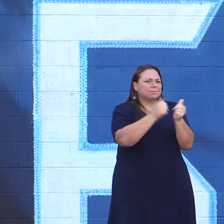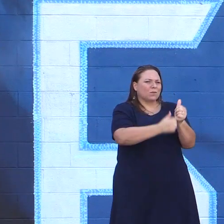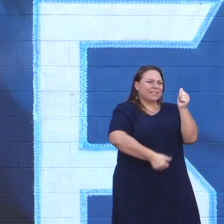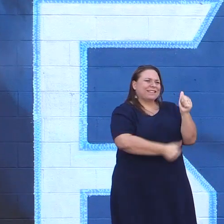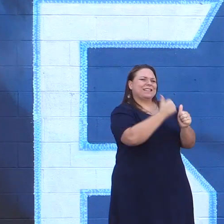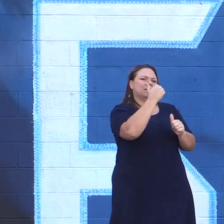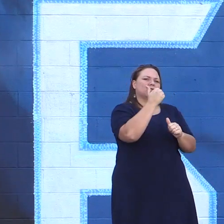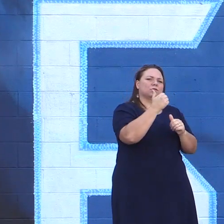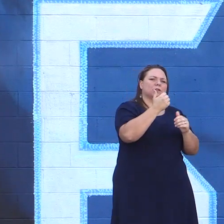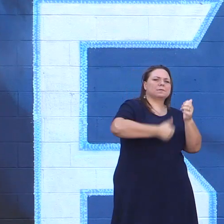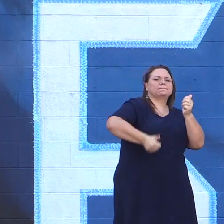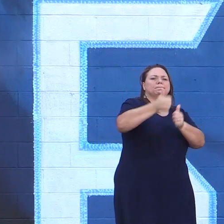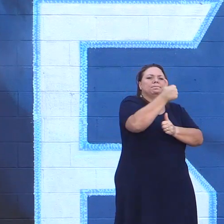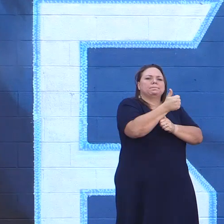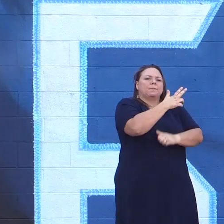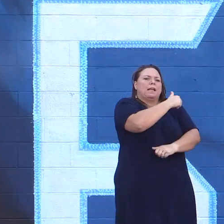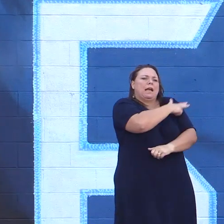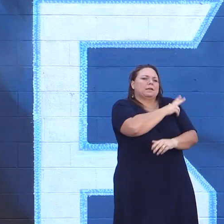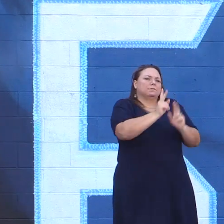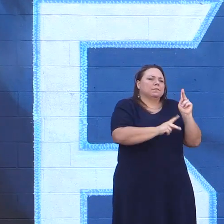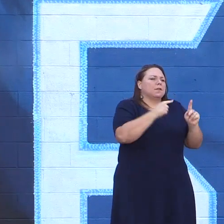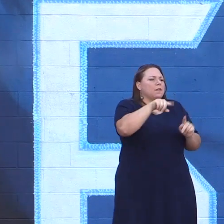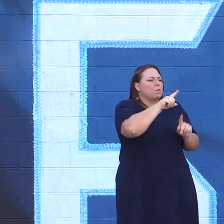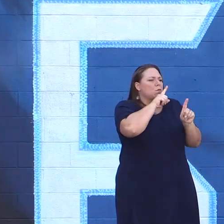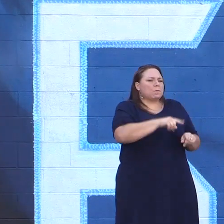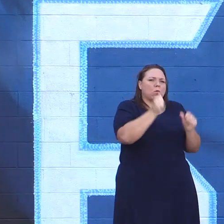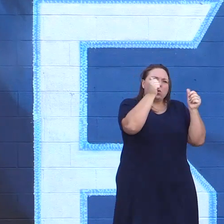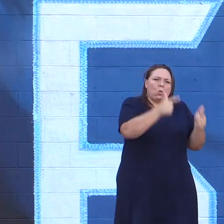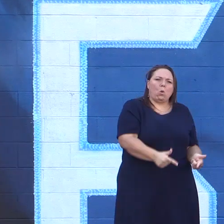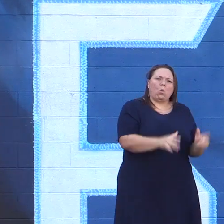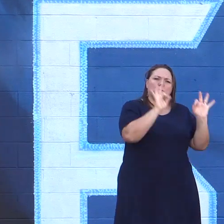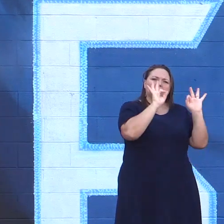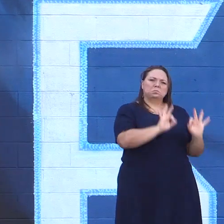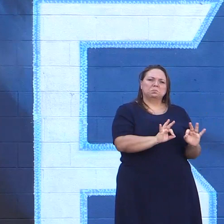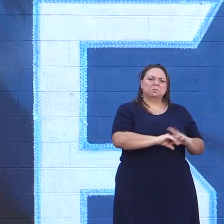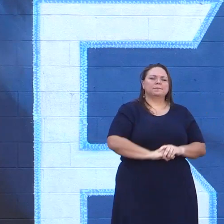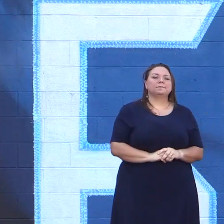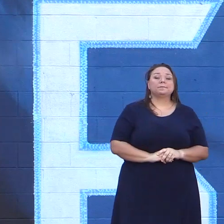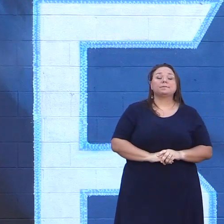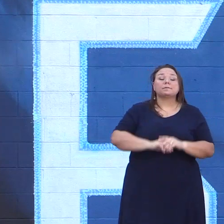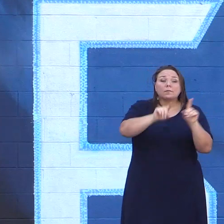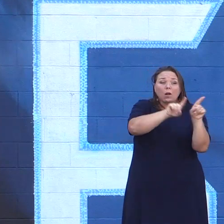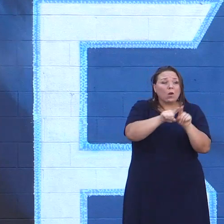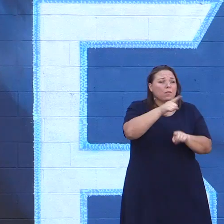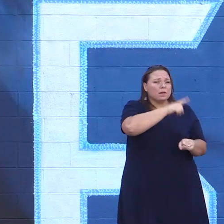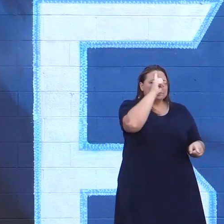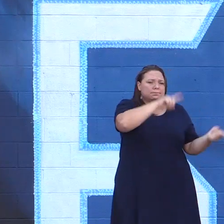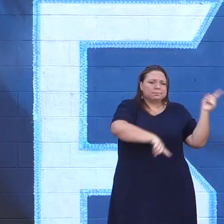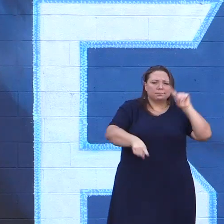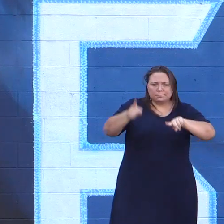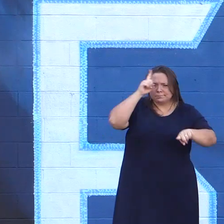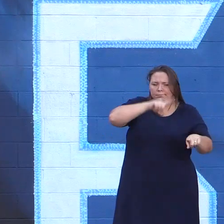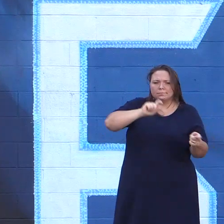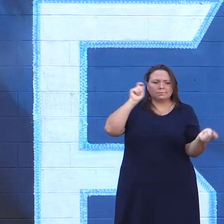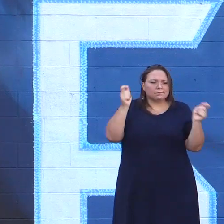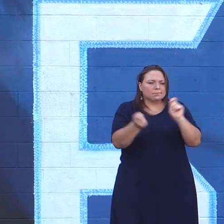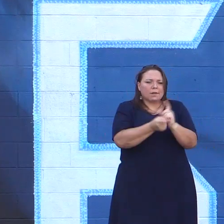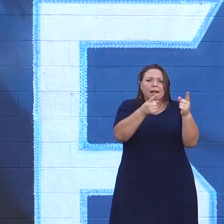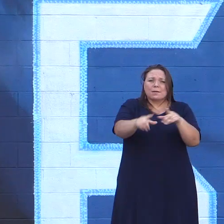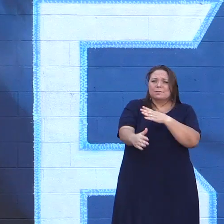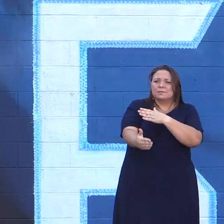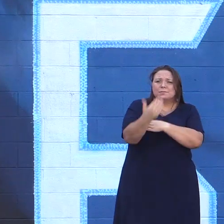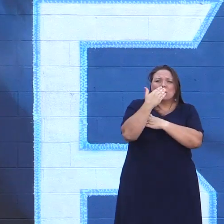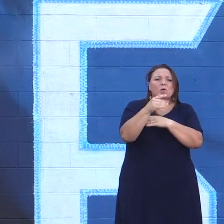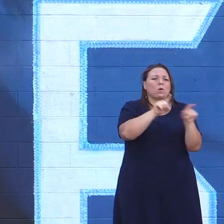the city, and they have reported their systems are doing well. Furthermore, they all agree with the adjustments announced this morning, as